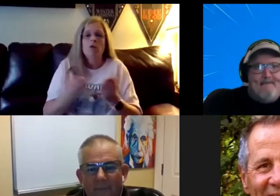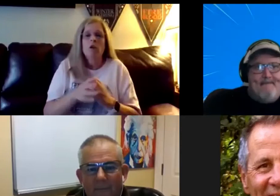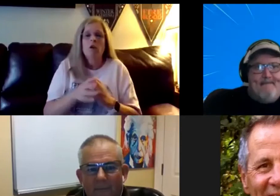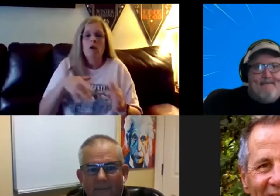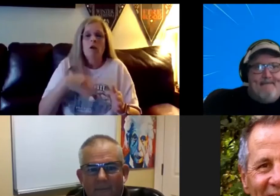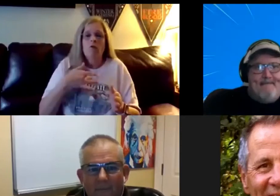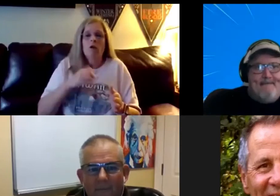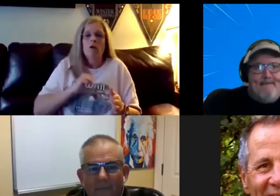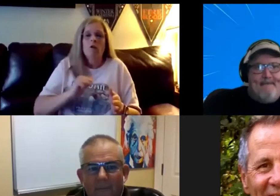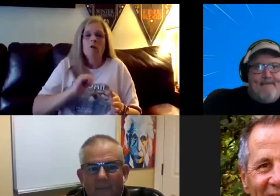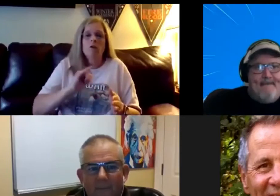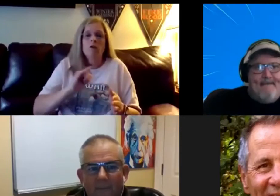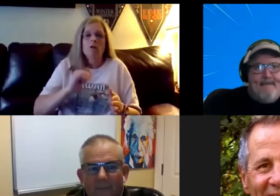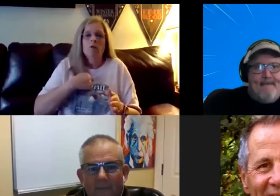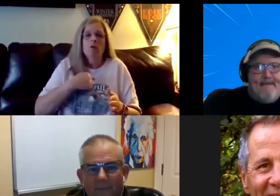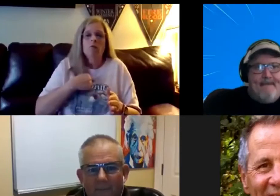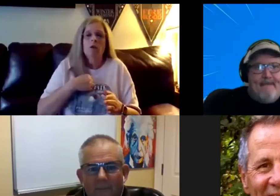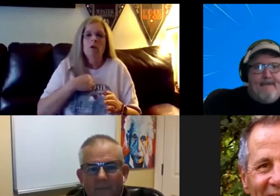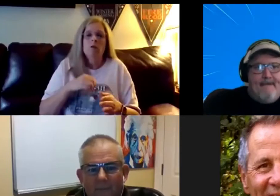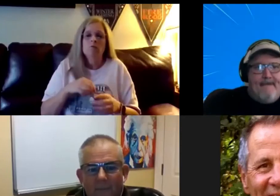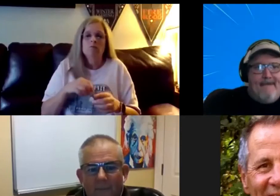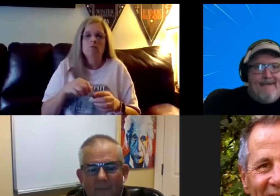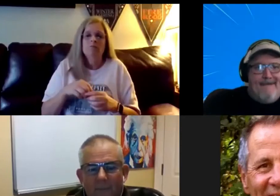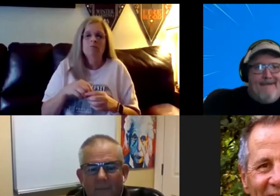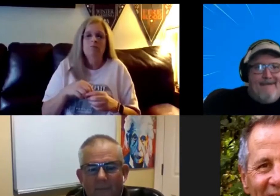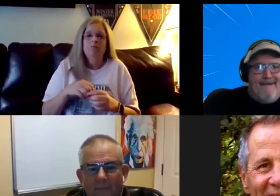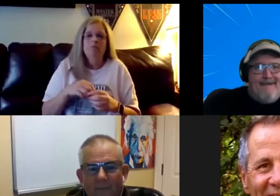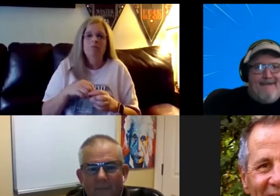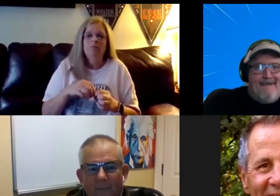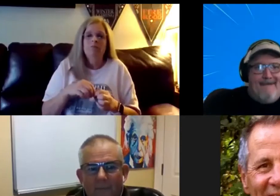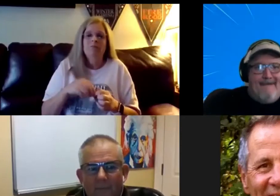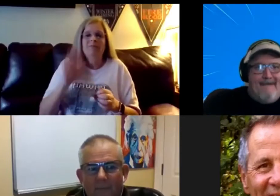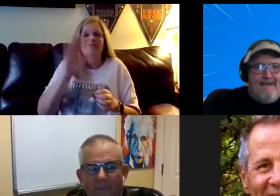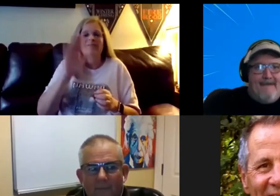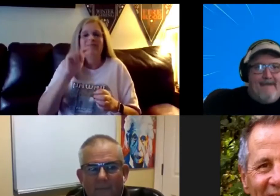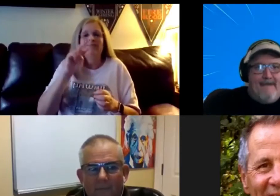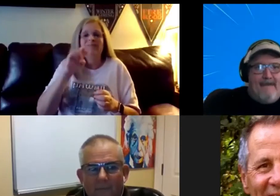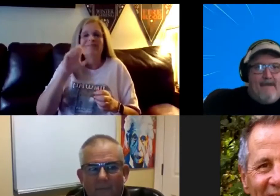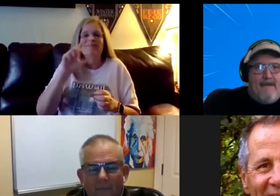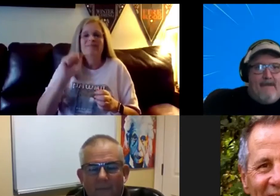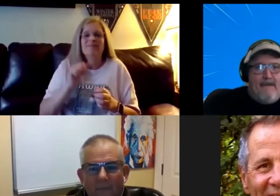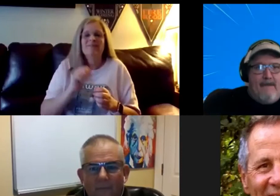as I do, including Dan Street there and Triella.